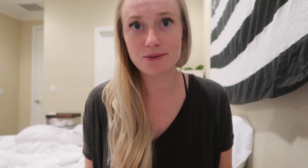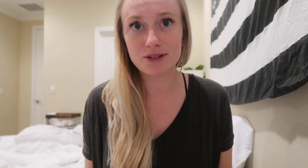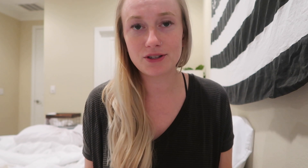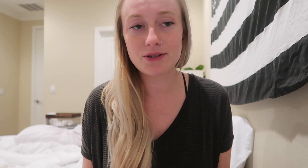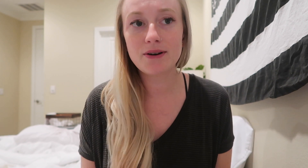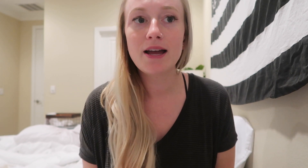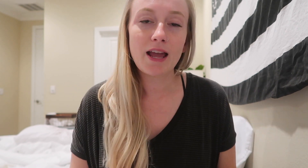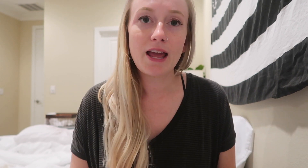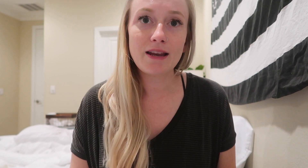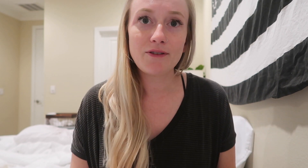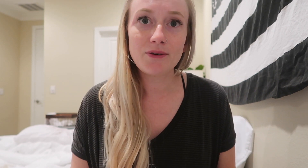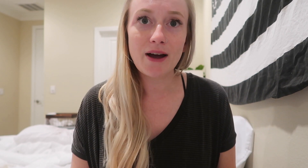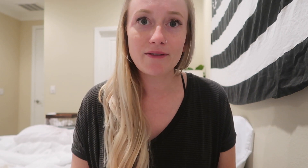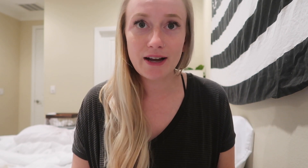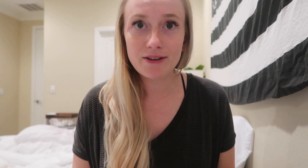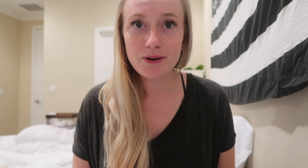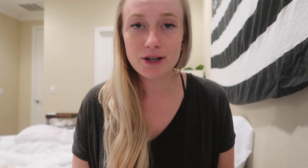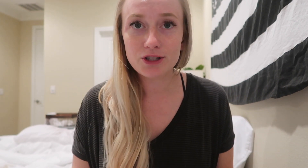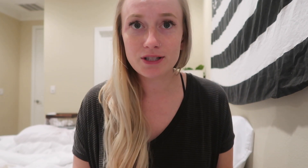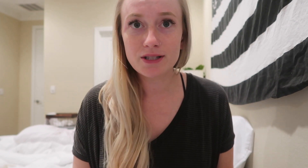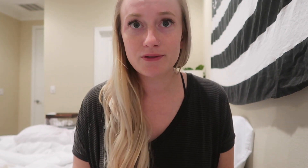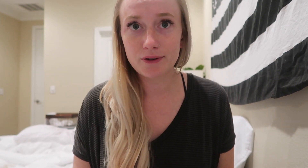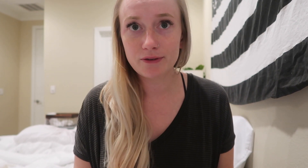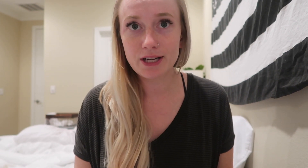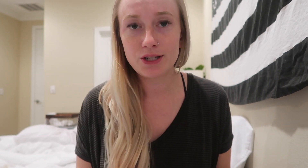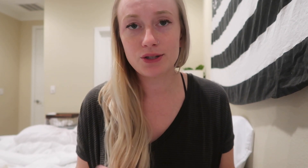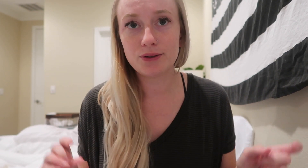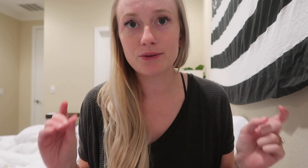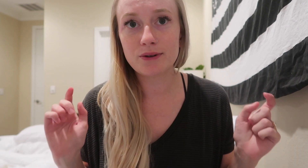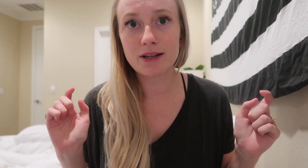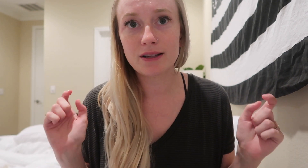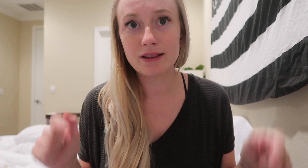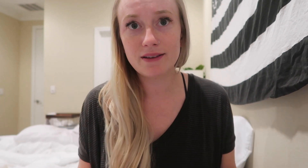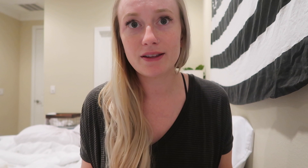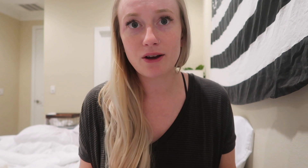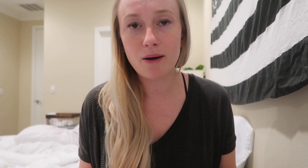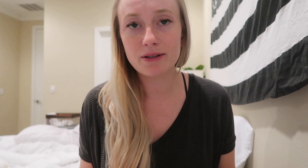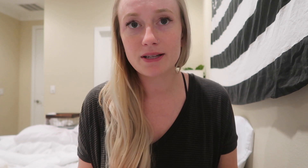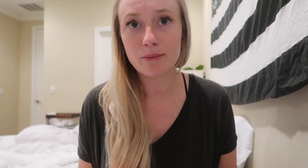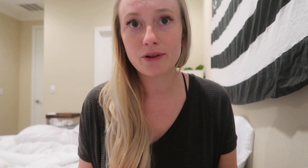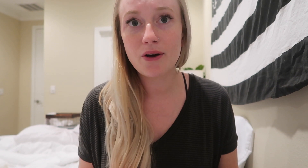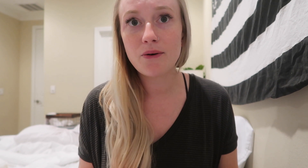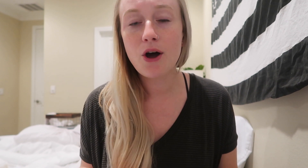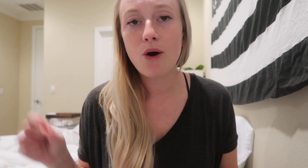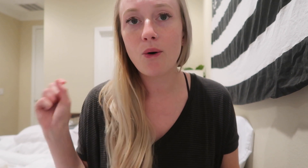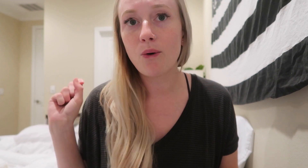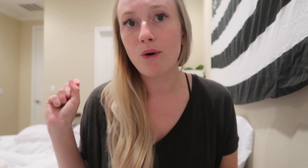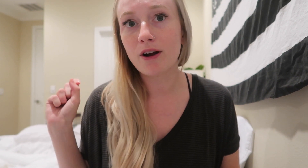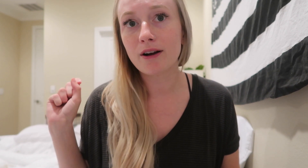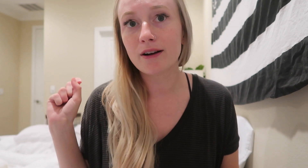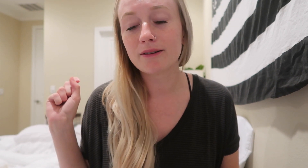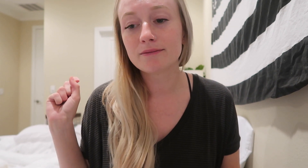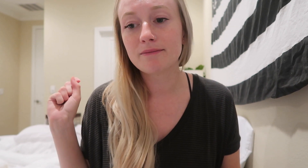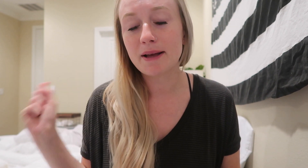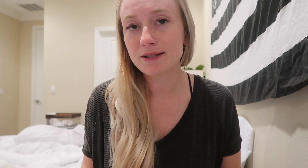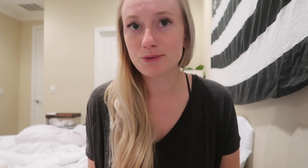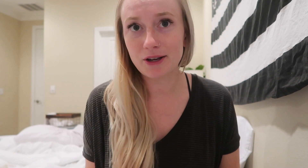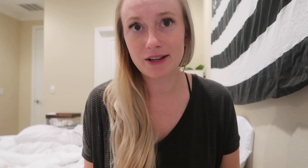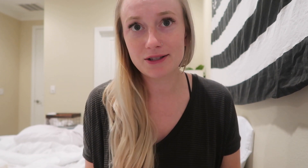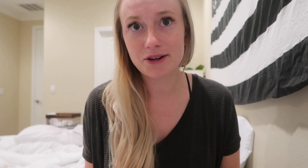want to do. And if you ever have any questions, feel free to leave it in the comments down below or message me on